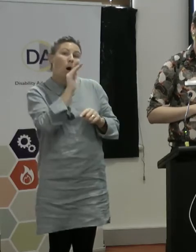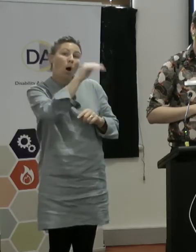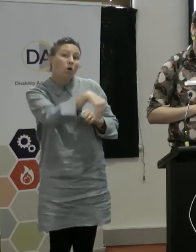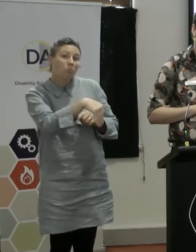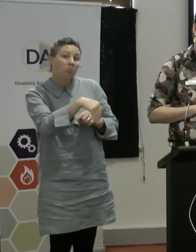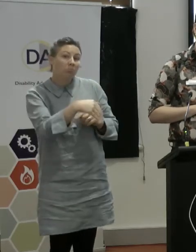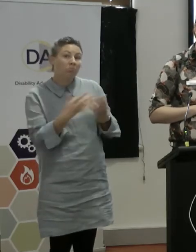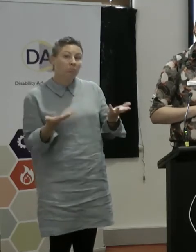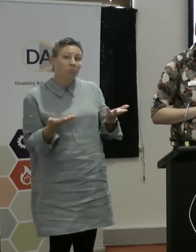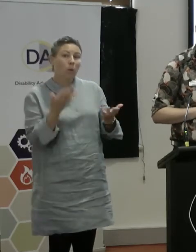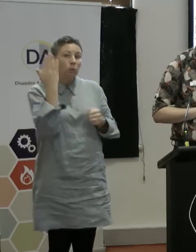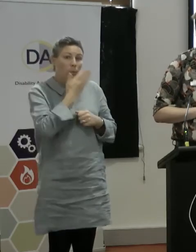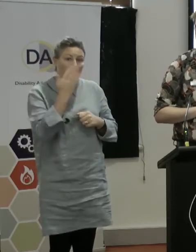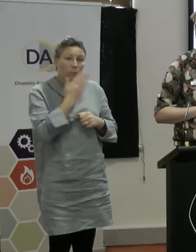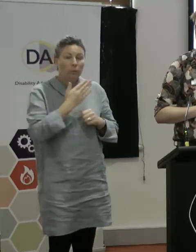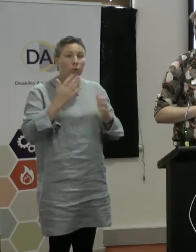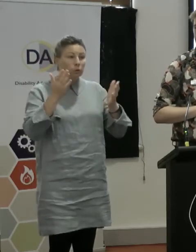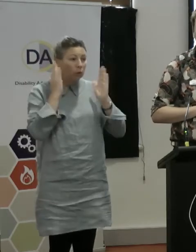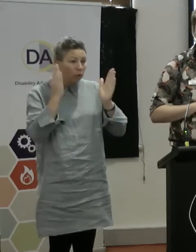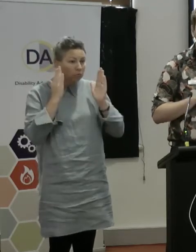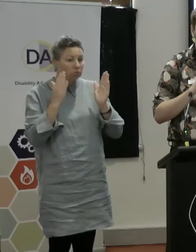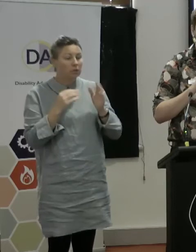a fairly common example.